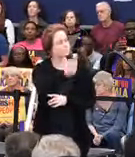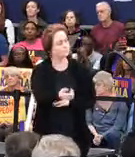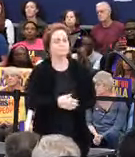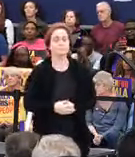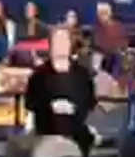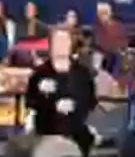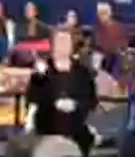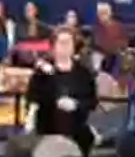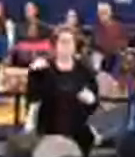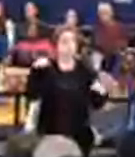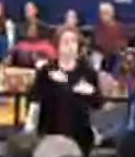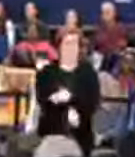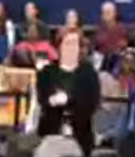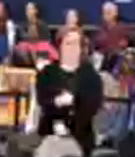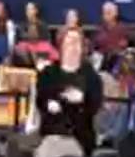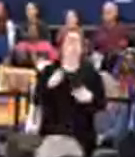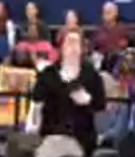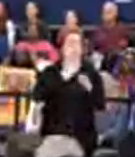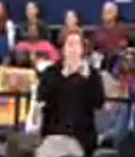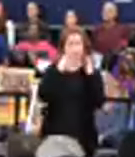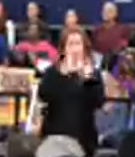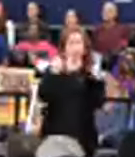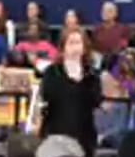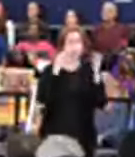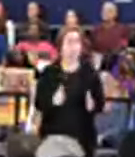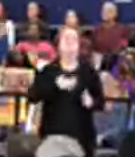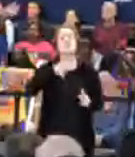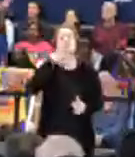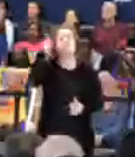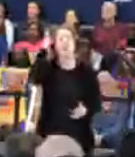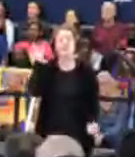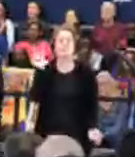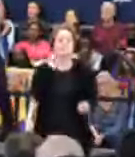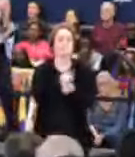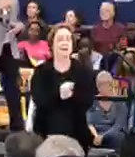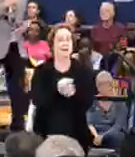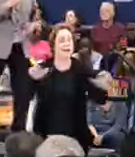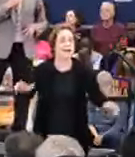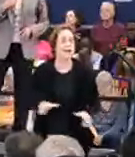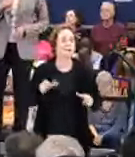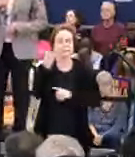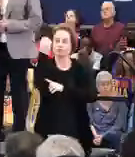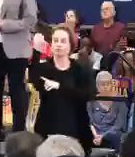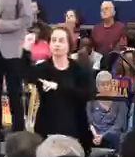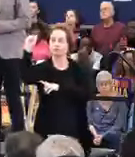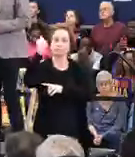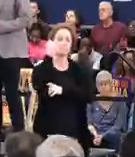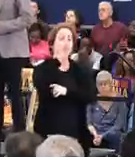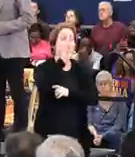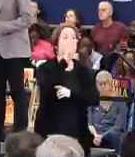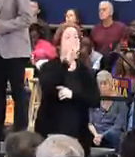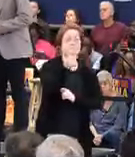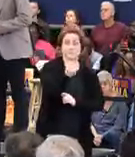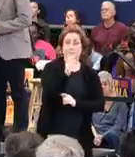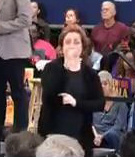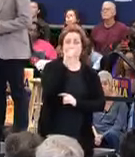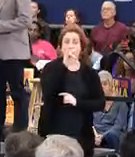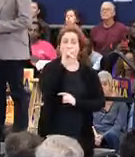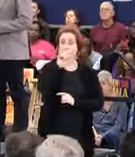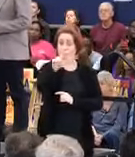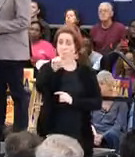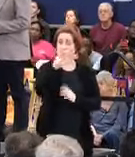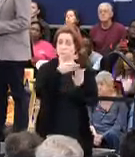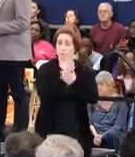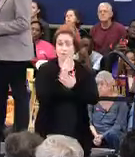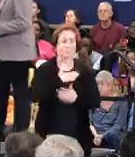was born into a family of fighters. My parents met when they were active in the civil rights movement in the 1960s. My sister Maya